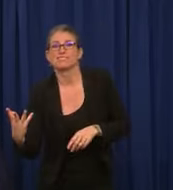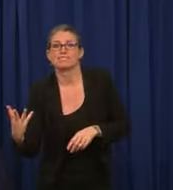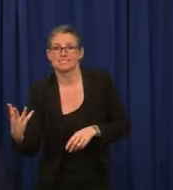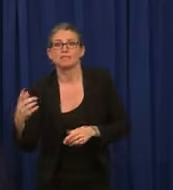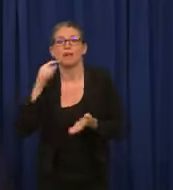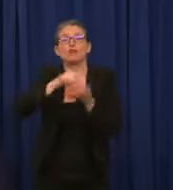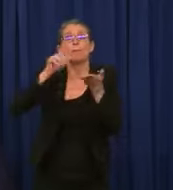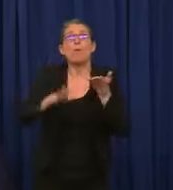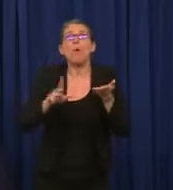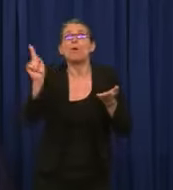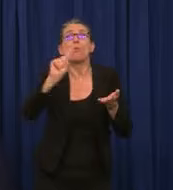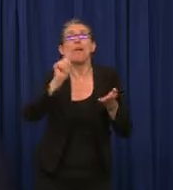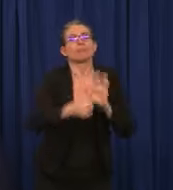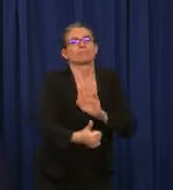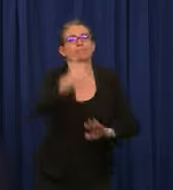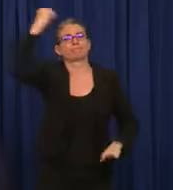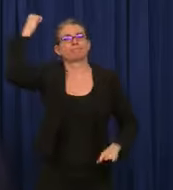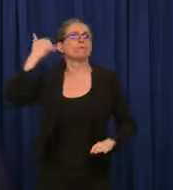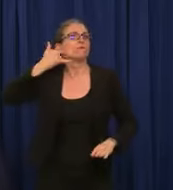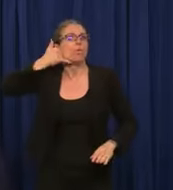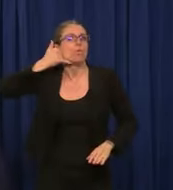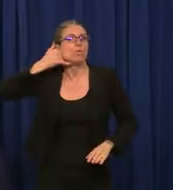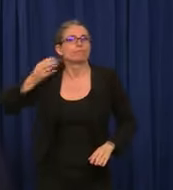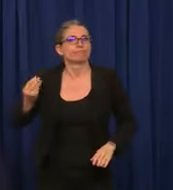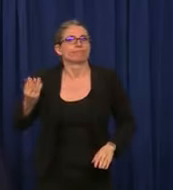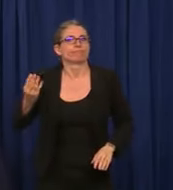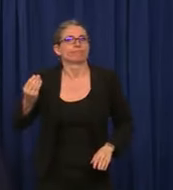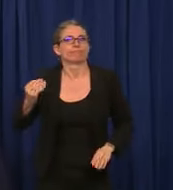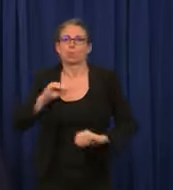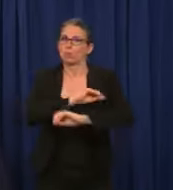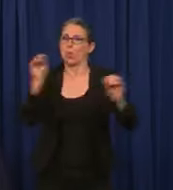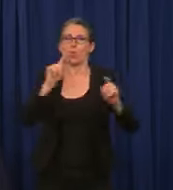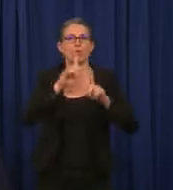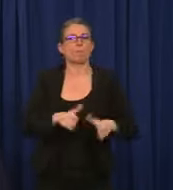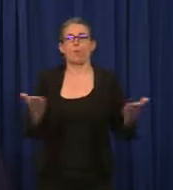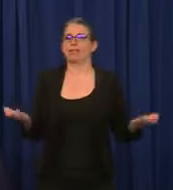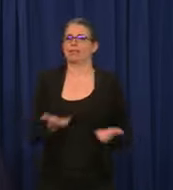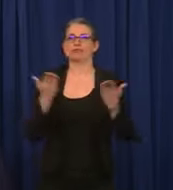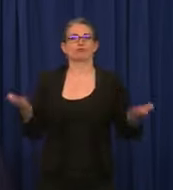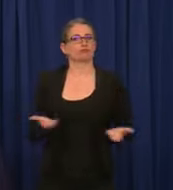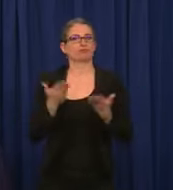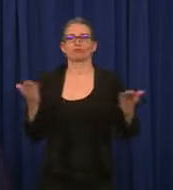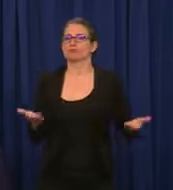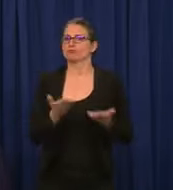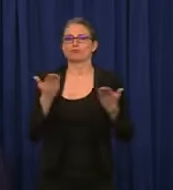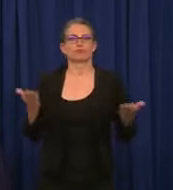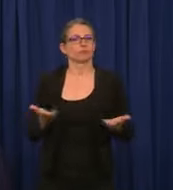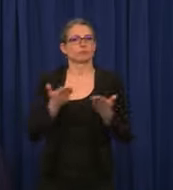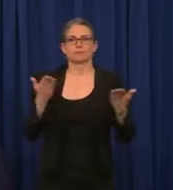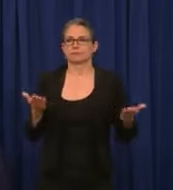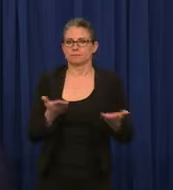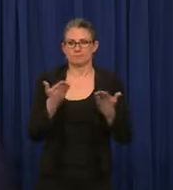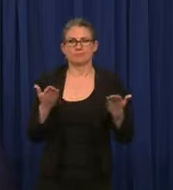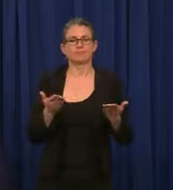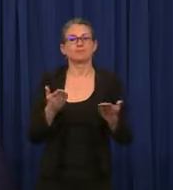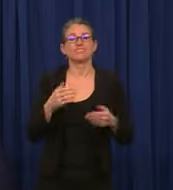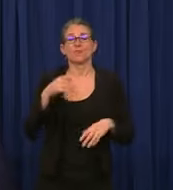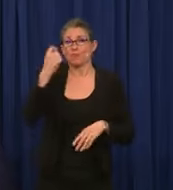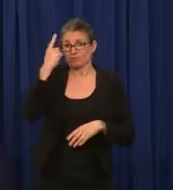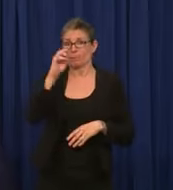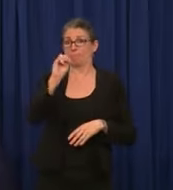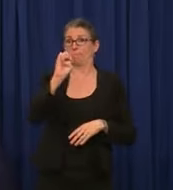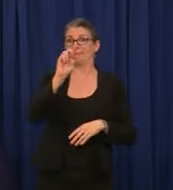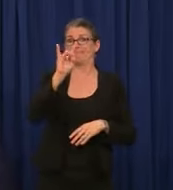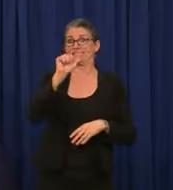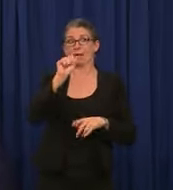phone. And so today's briefings going forward will be our media colleagues will be joining us by the phone. So I'll go down the